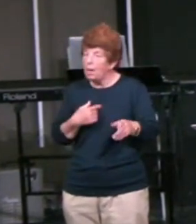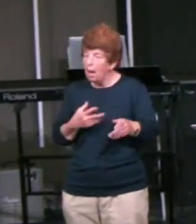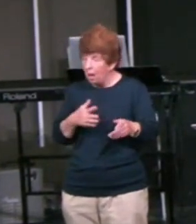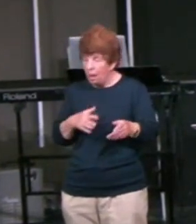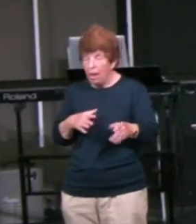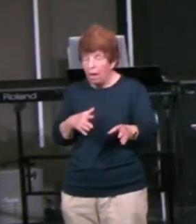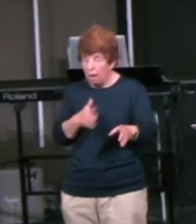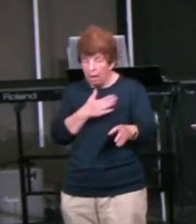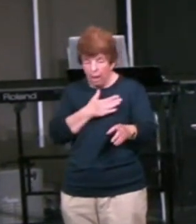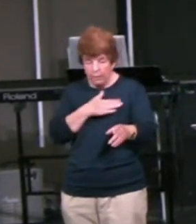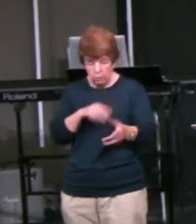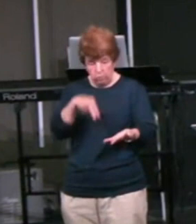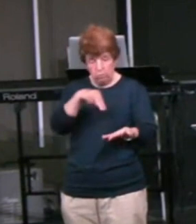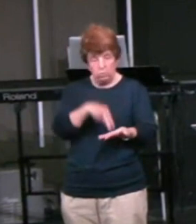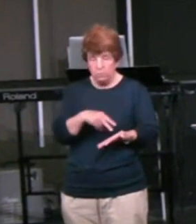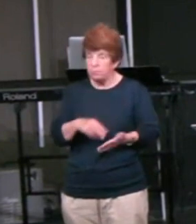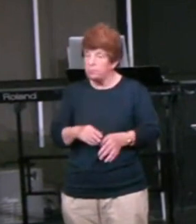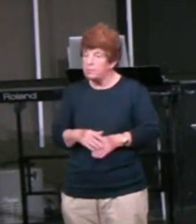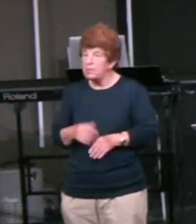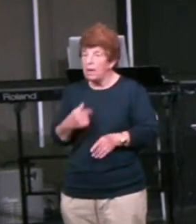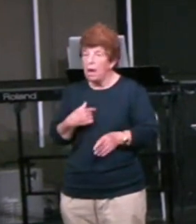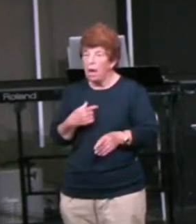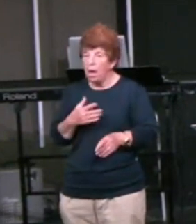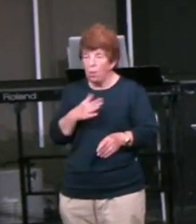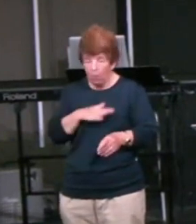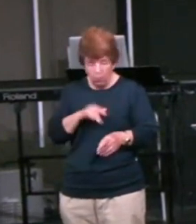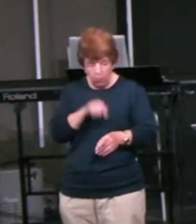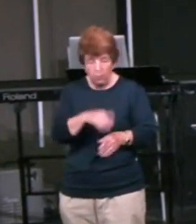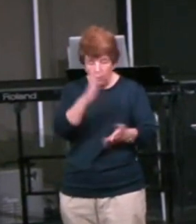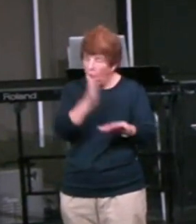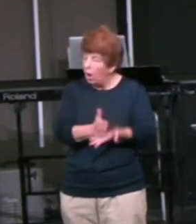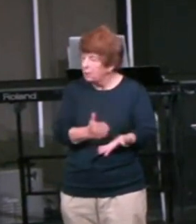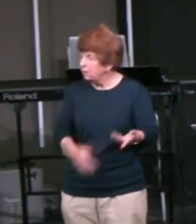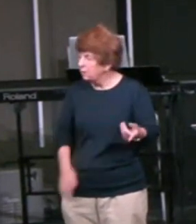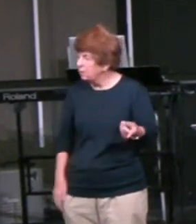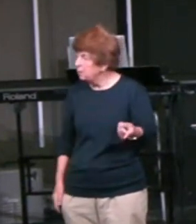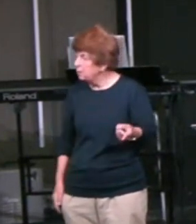stand. I admired her for her honesty.